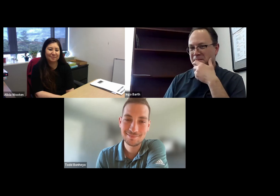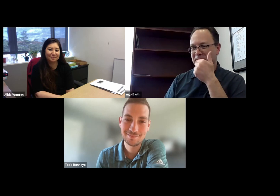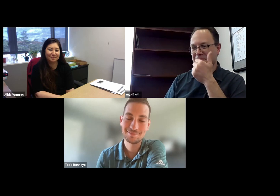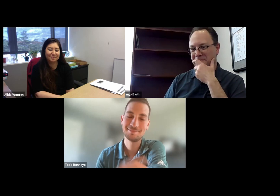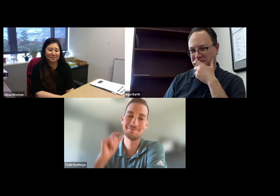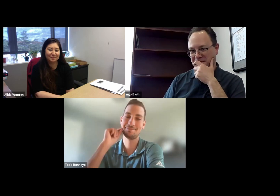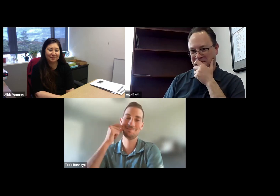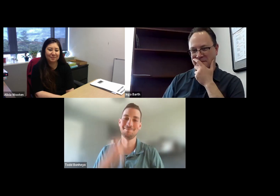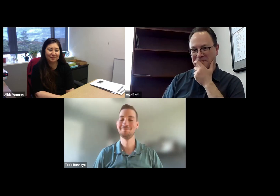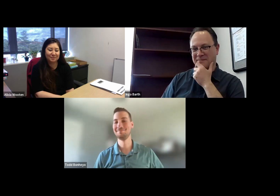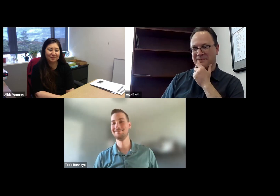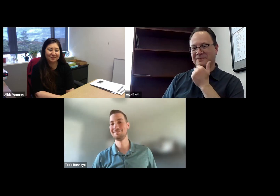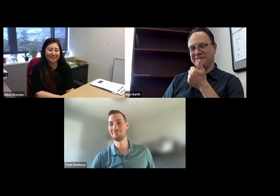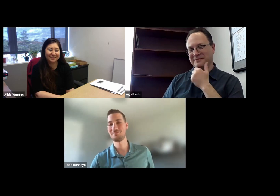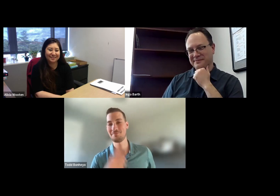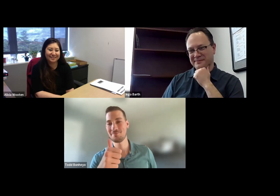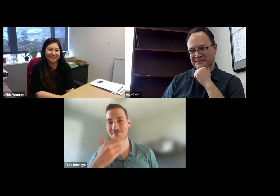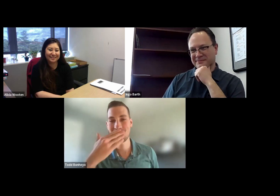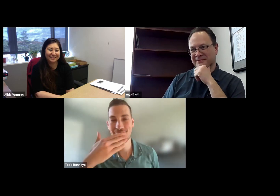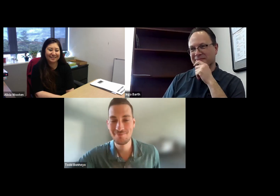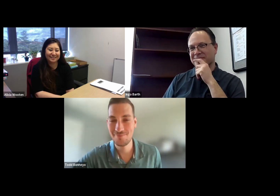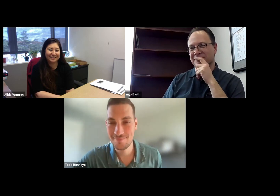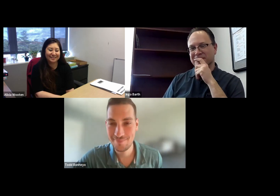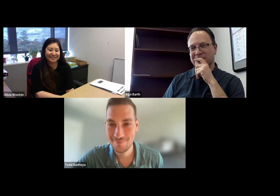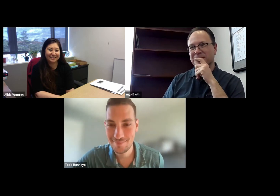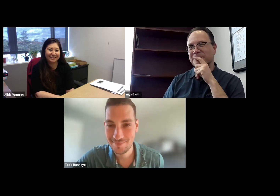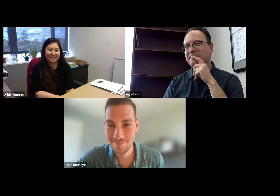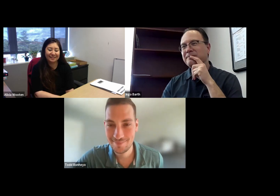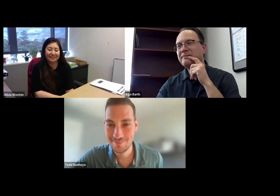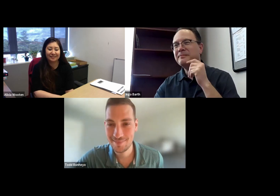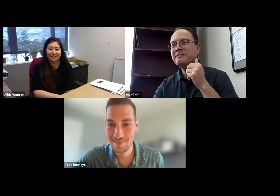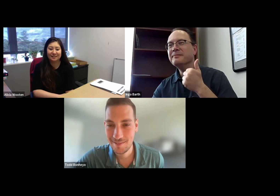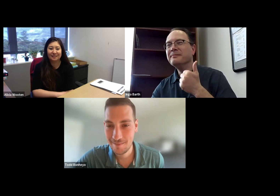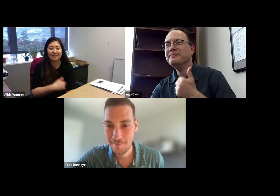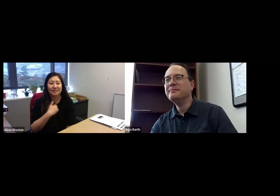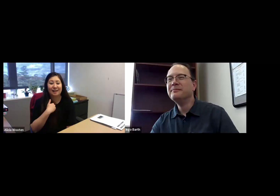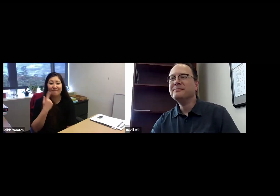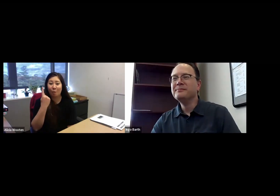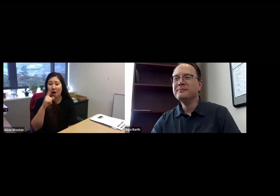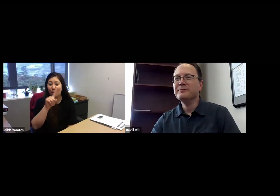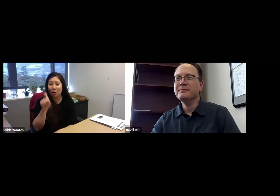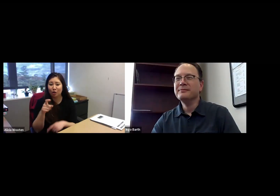that area, that was a local sign. And so they knew it as something else. So,